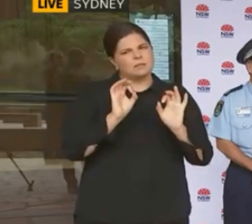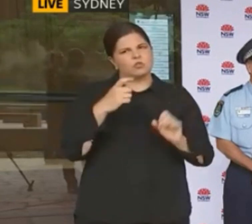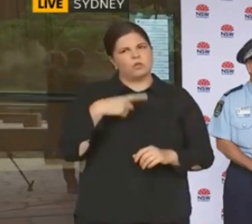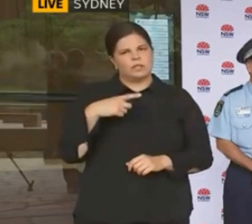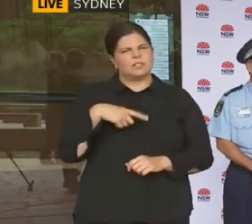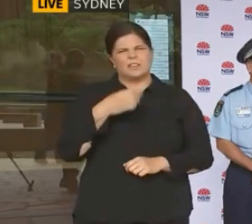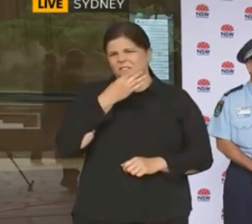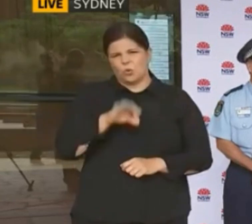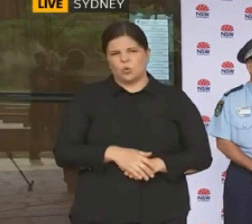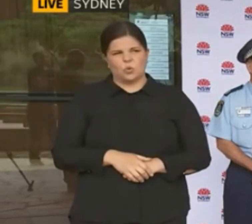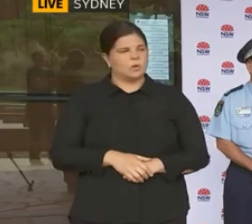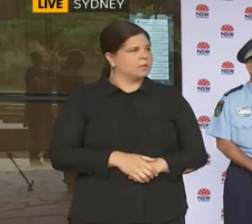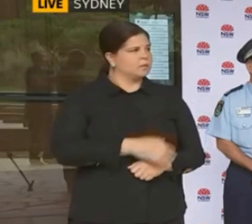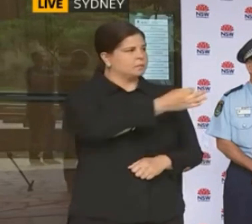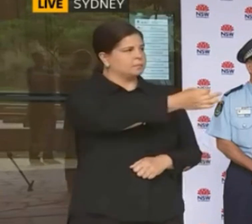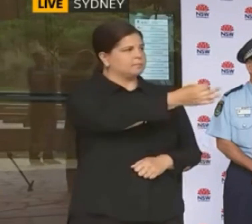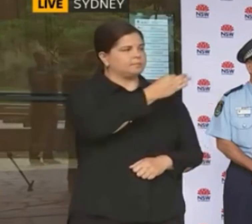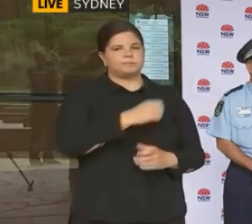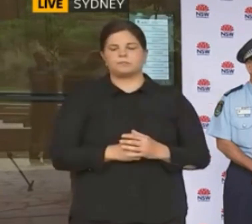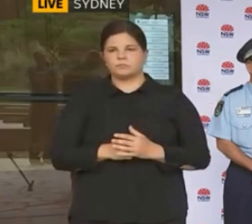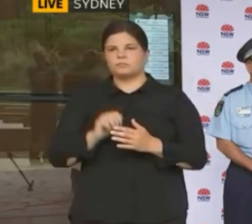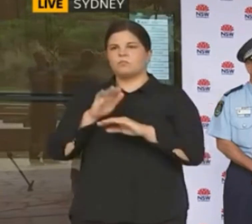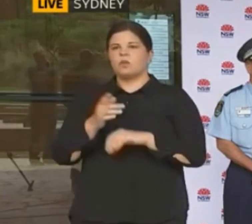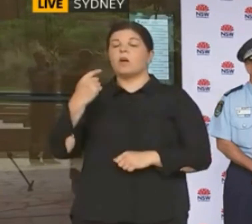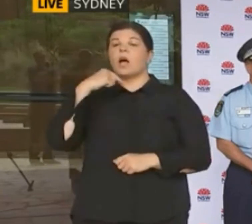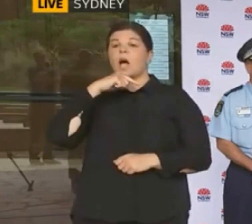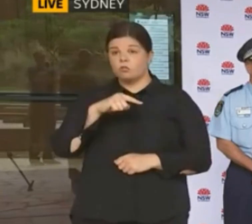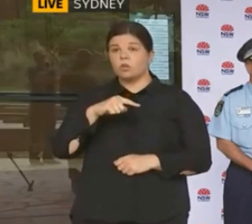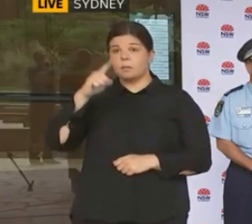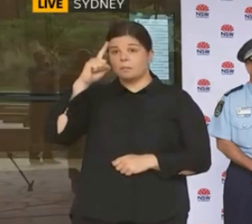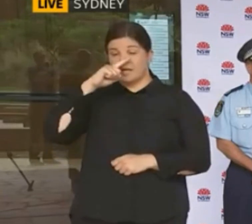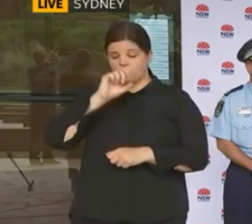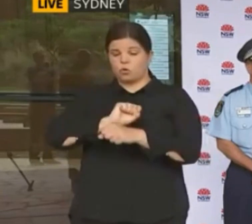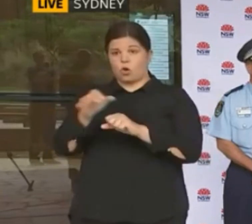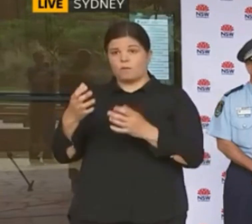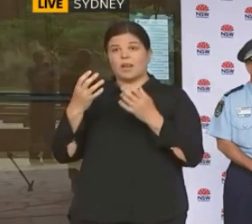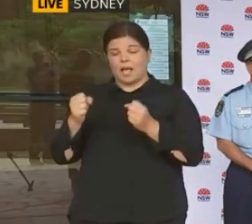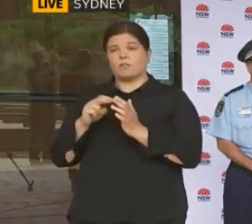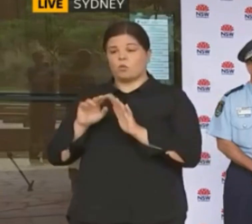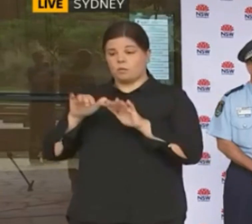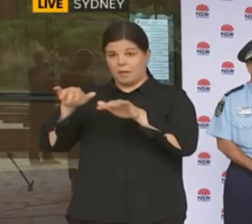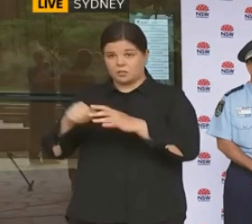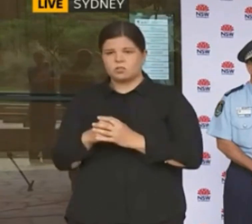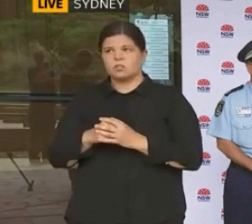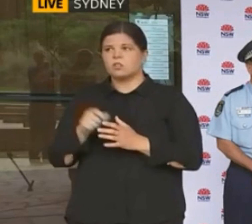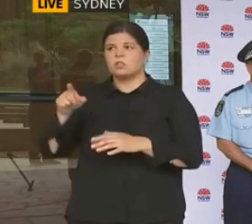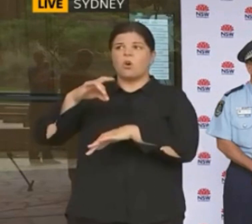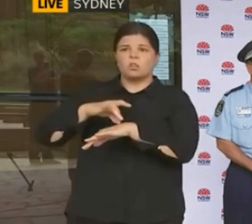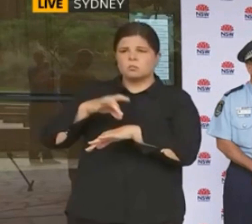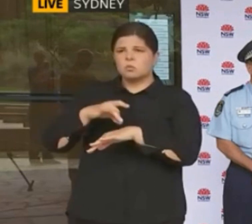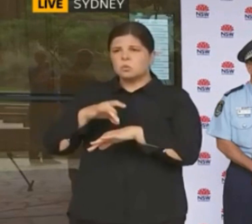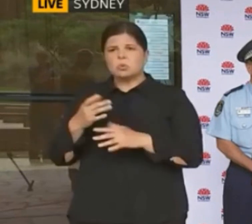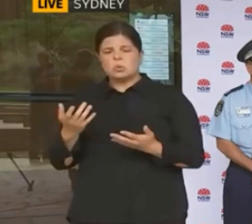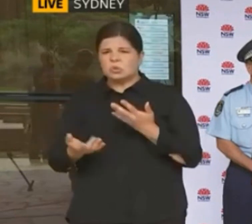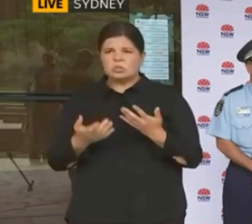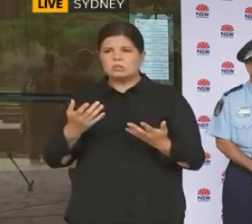just on healthcare, there's a number of, there's more than 100 active cases on the northern beaches, a lot in the north. Is there any stress on the health system up there in terms of,